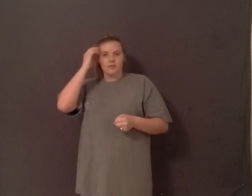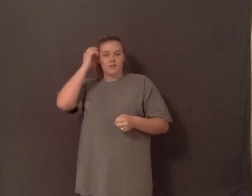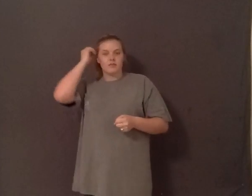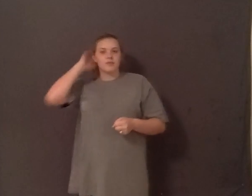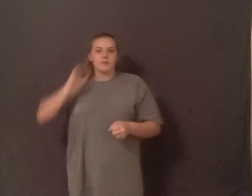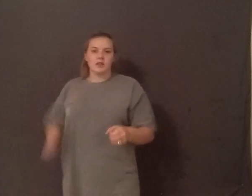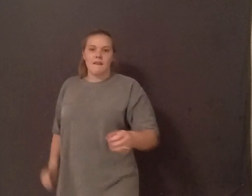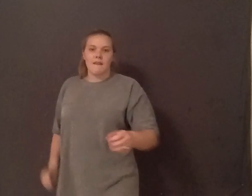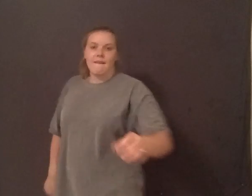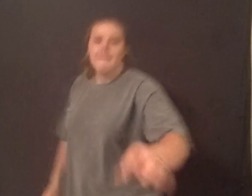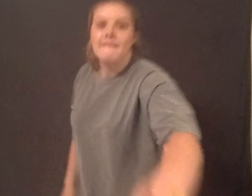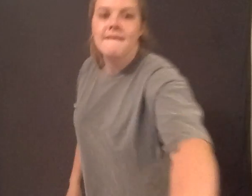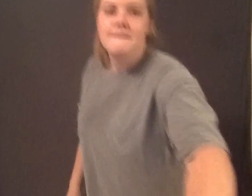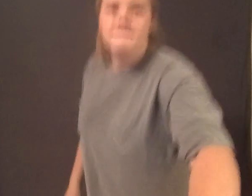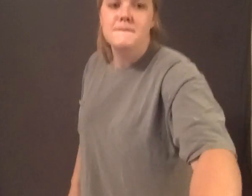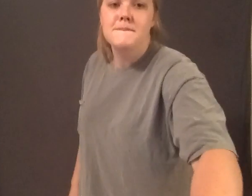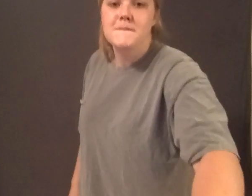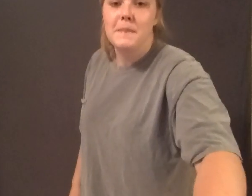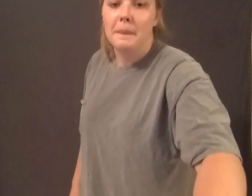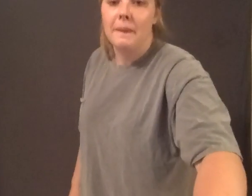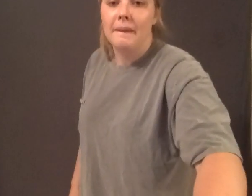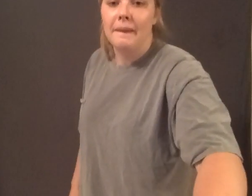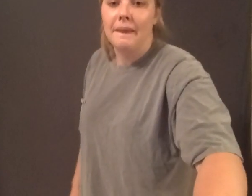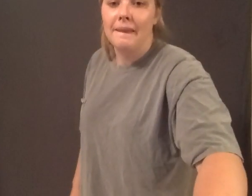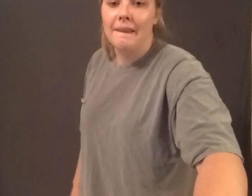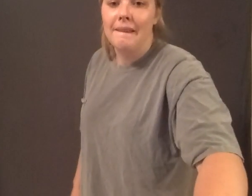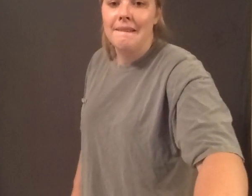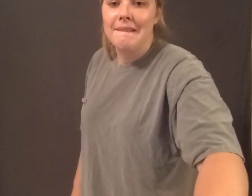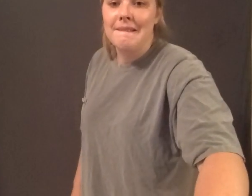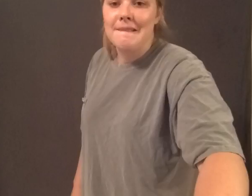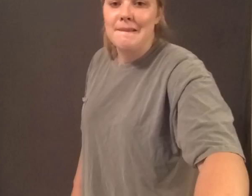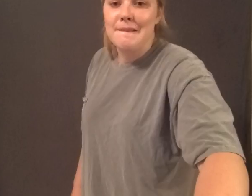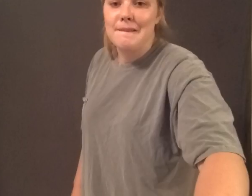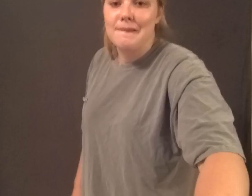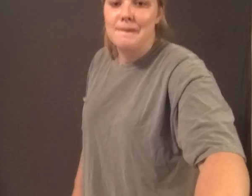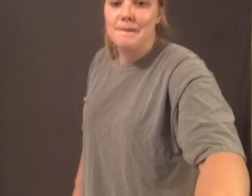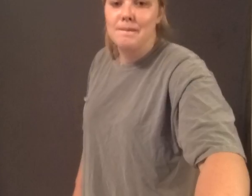isn't helpful at getting the job done is because when you're stressed while doing your work, stress